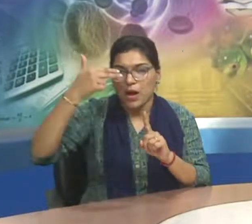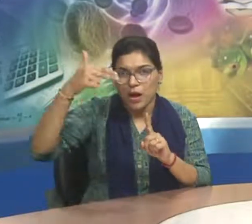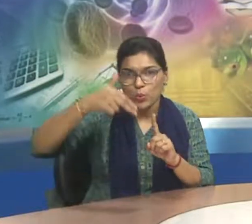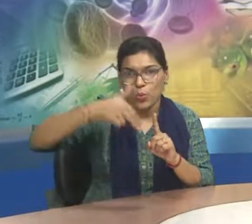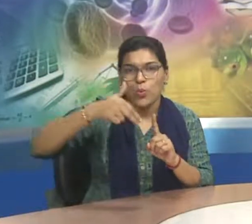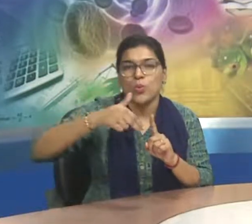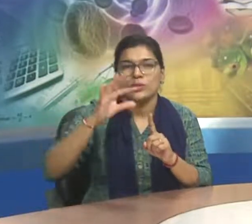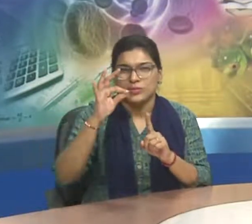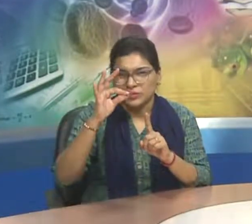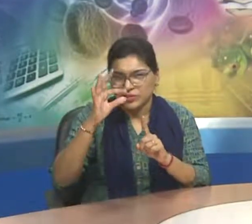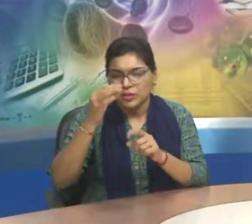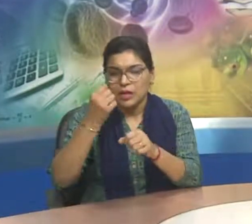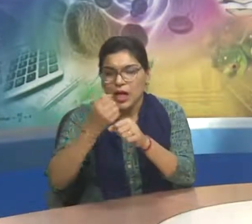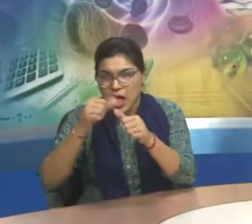gas.